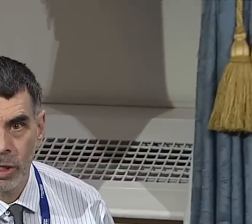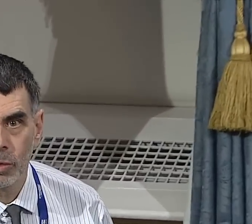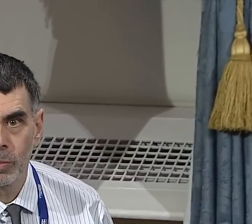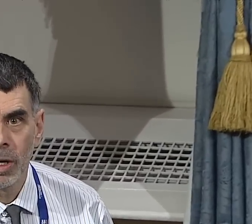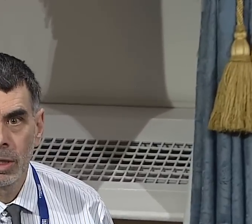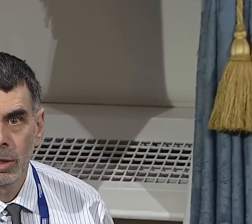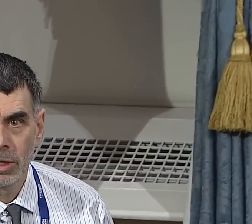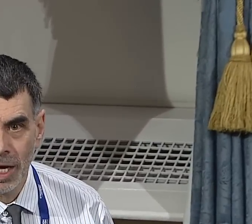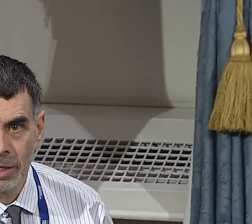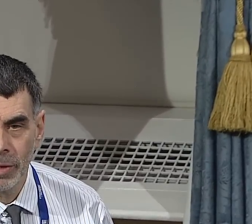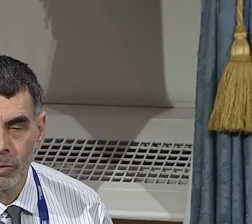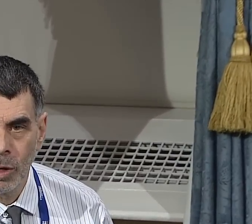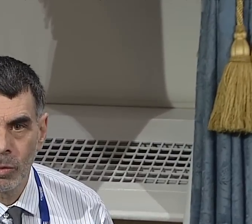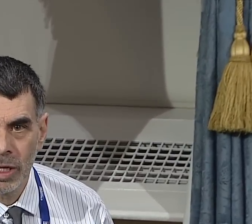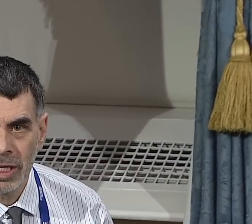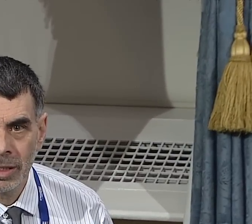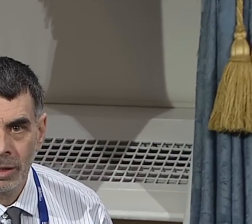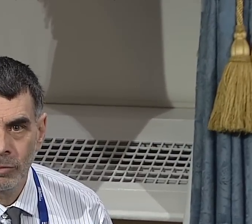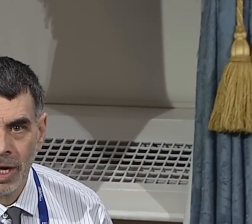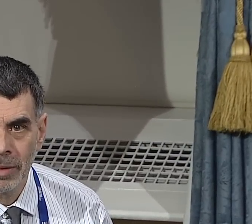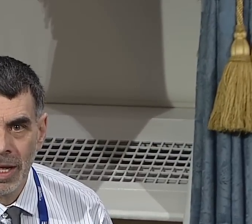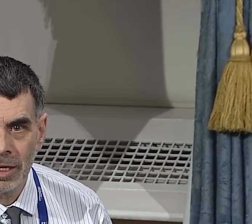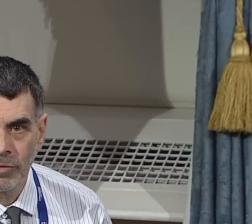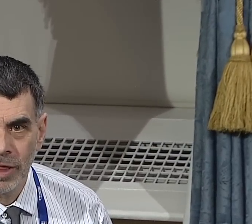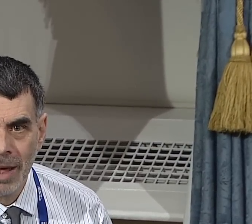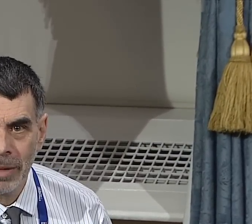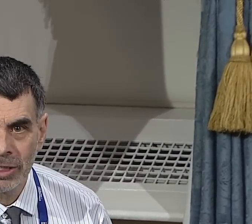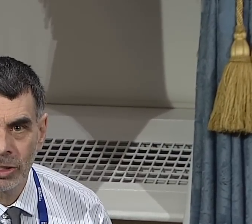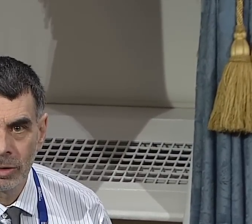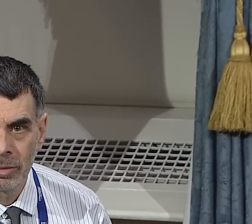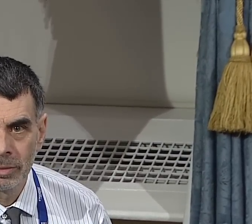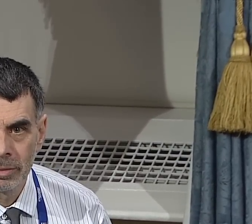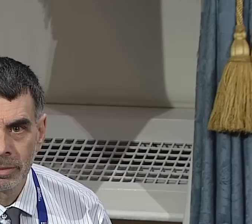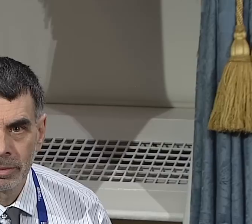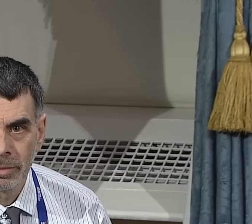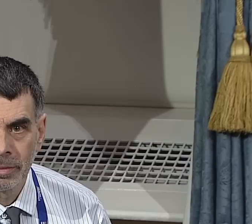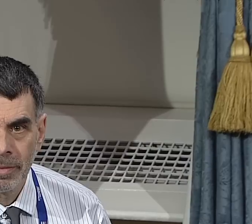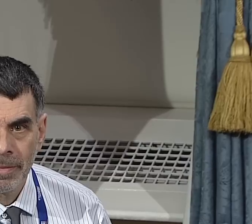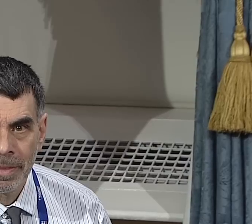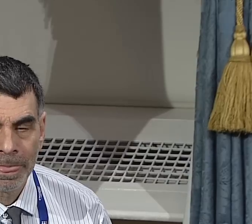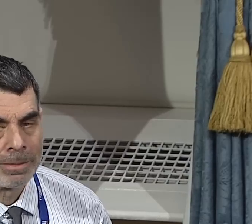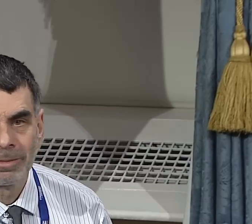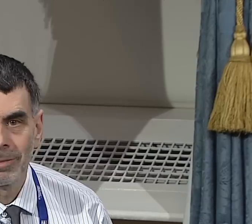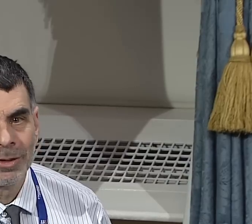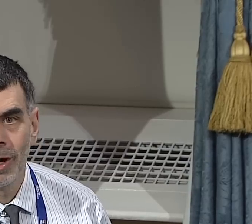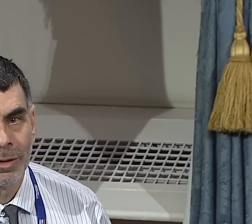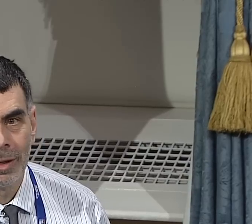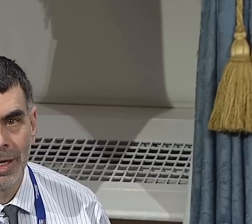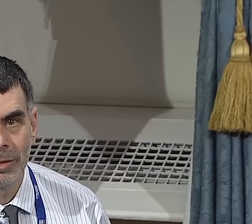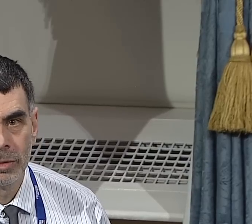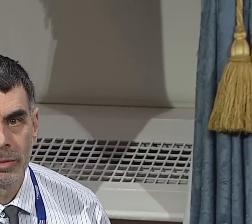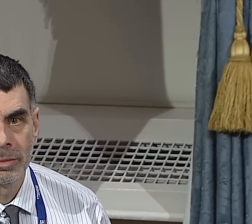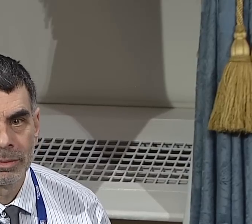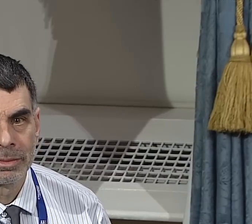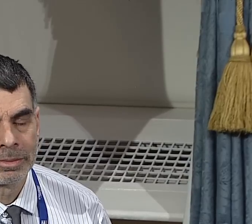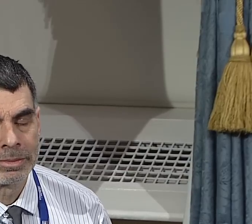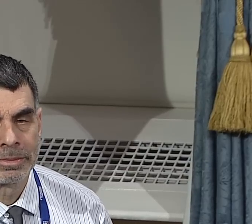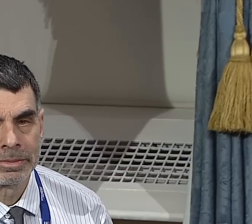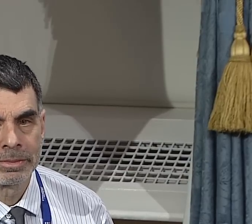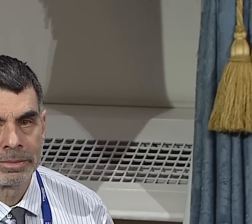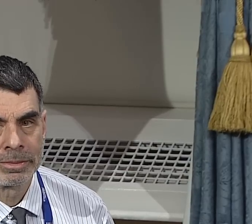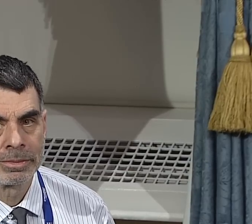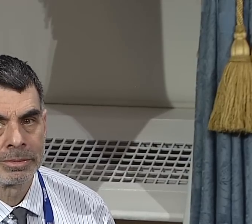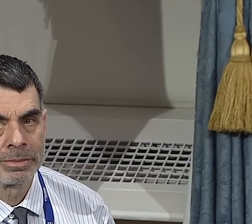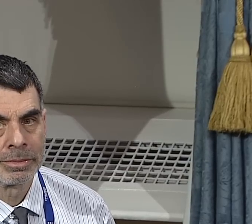record and we would document what we recommended for that patient. do you have a number, an estimate? No, I don't. And also, is